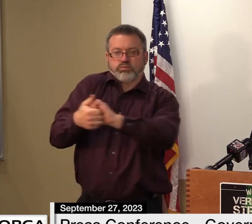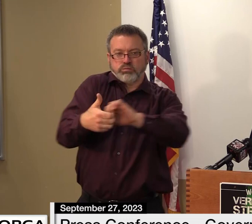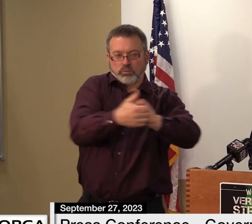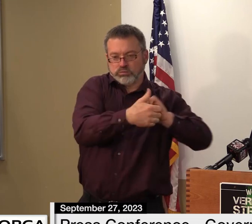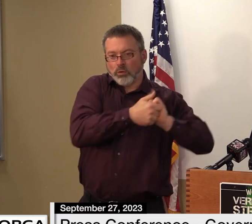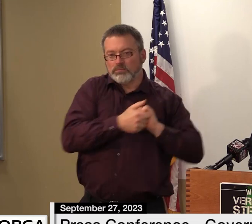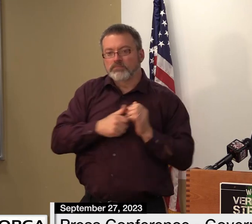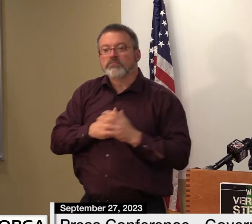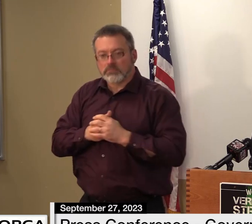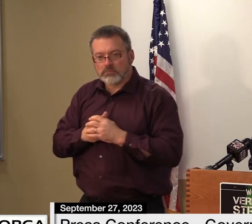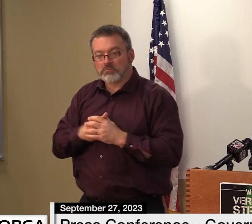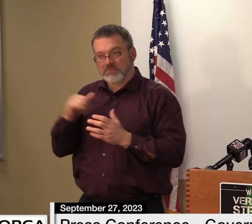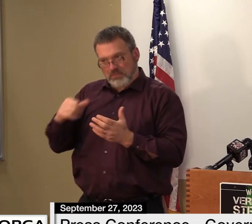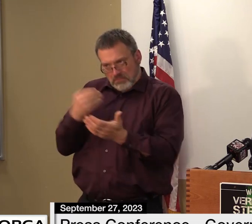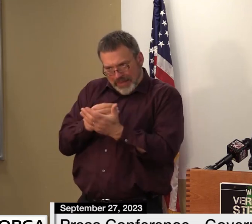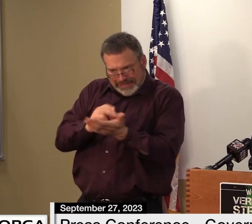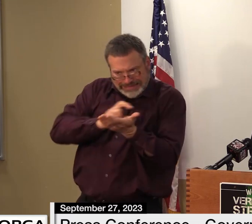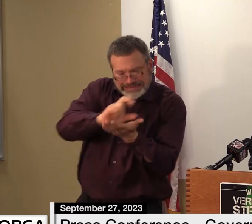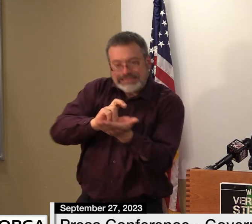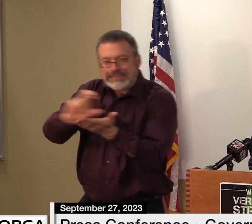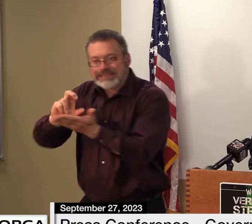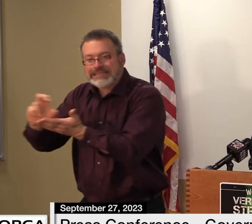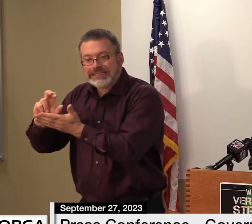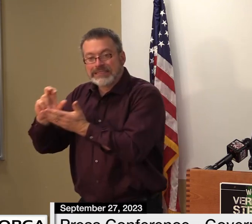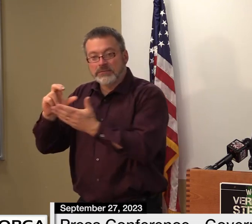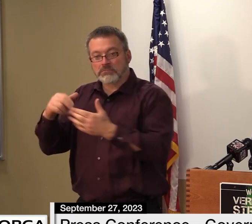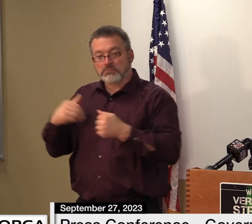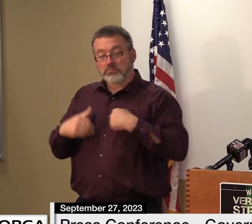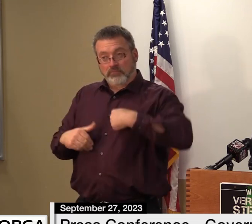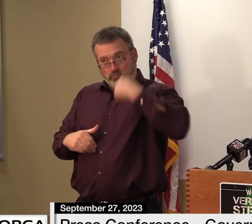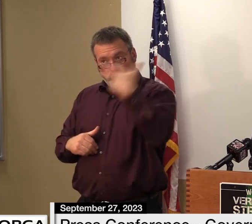out. There are three primary components to this program.